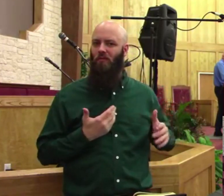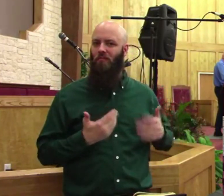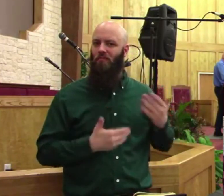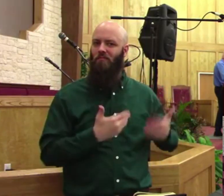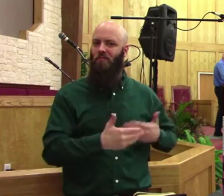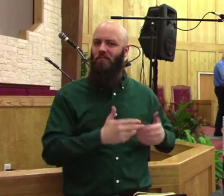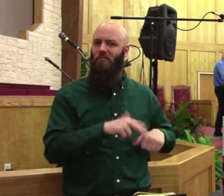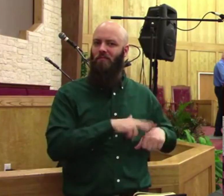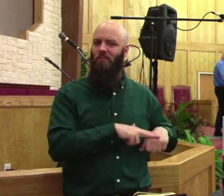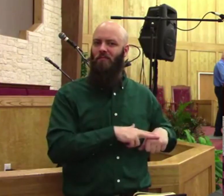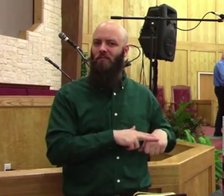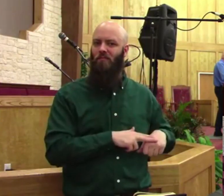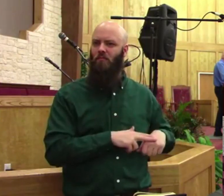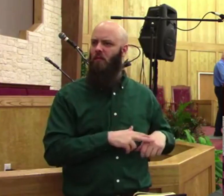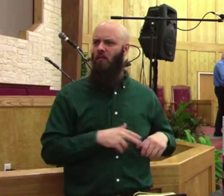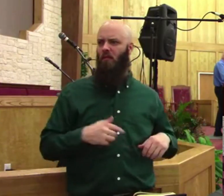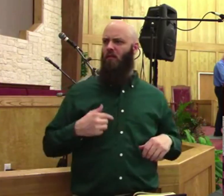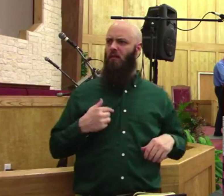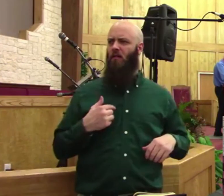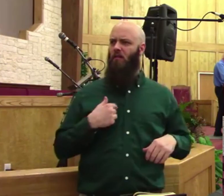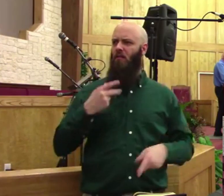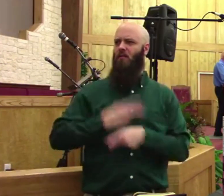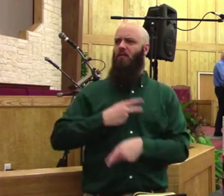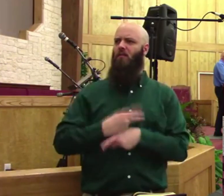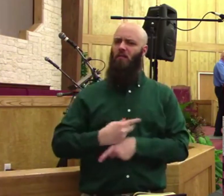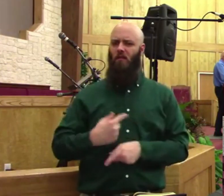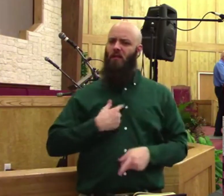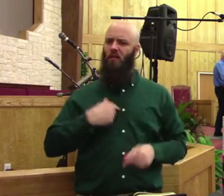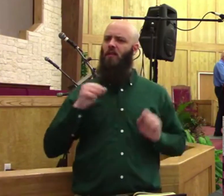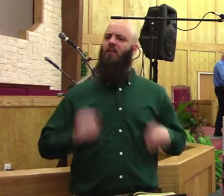we have our lives together. We can do it.